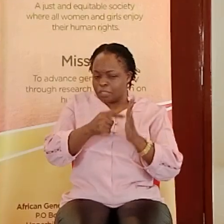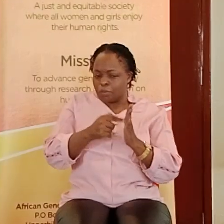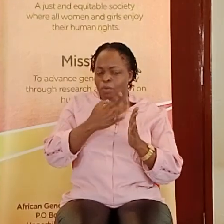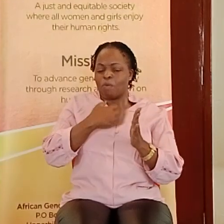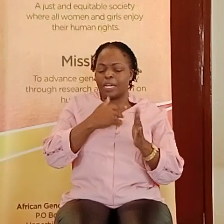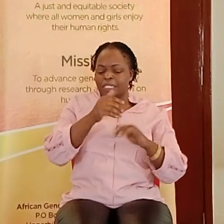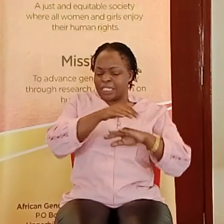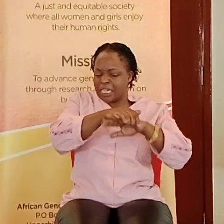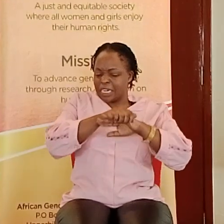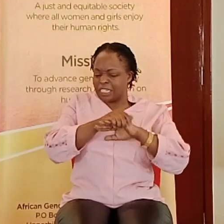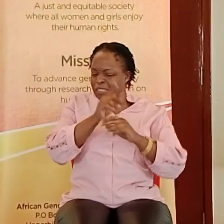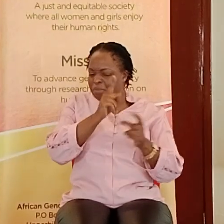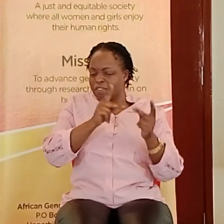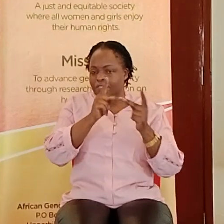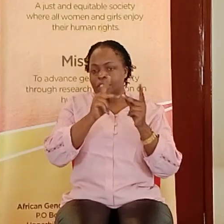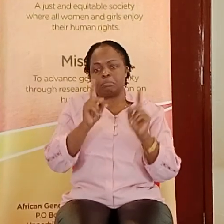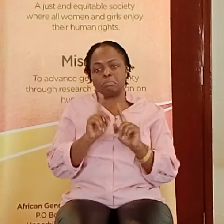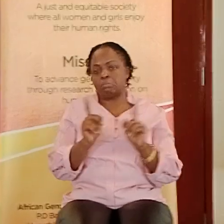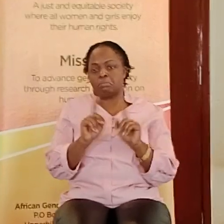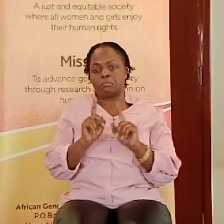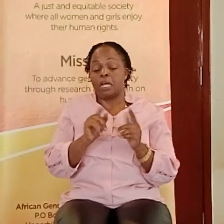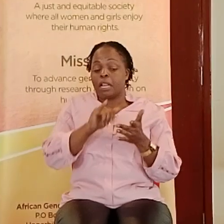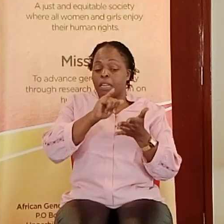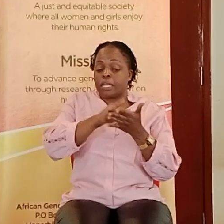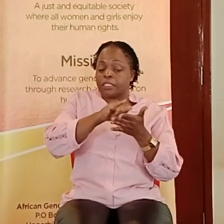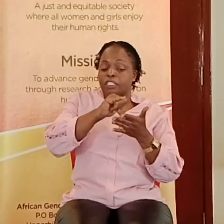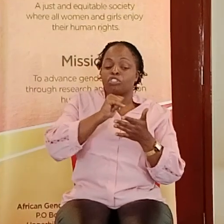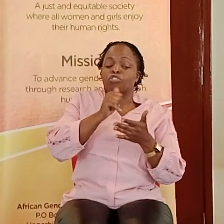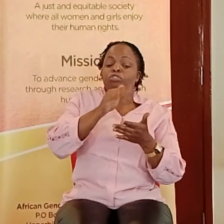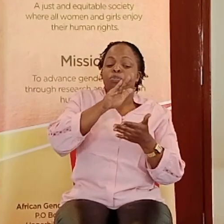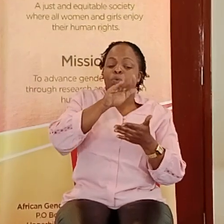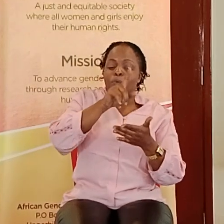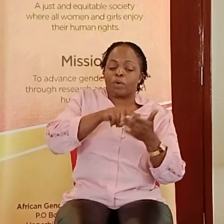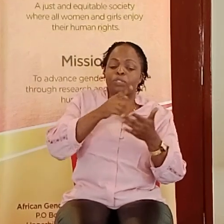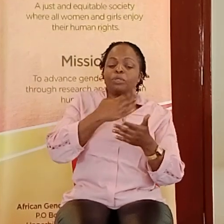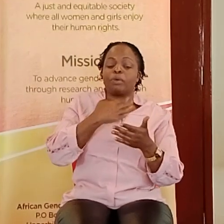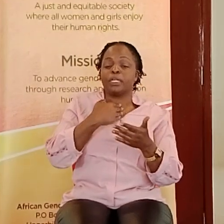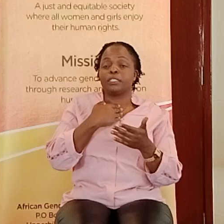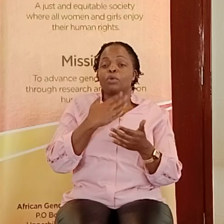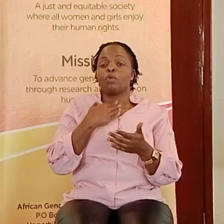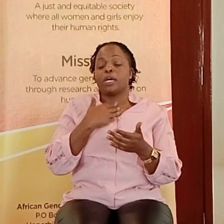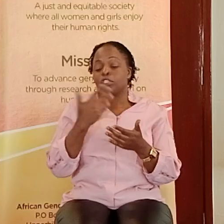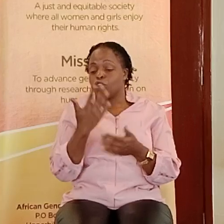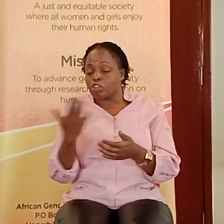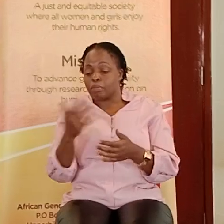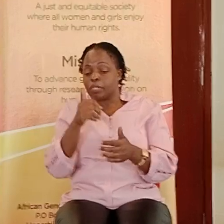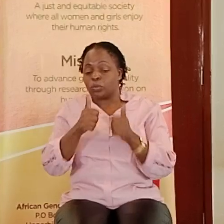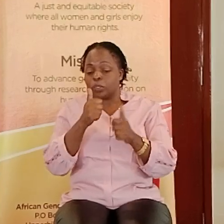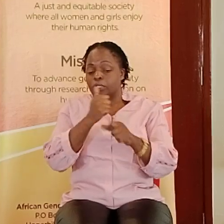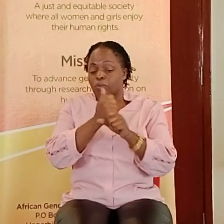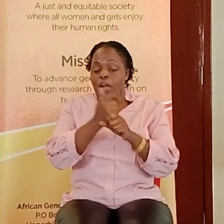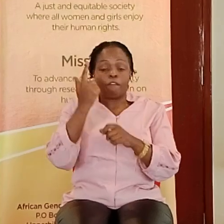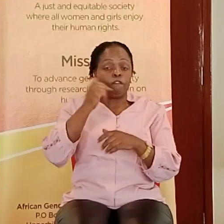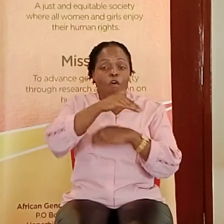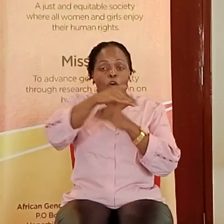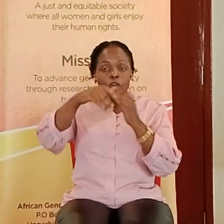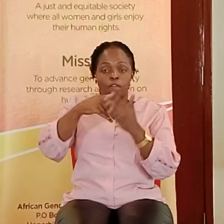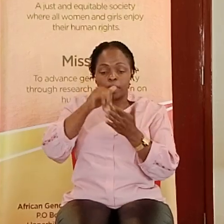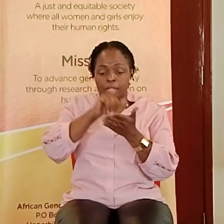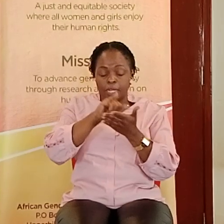be perfect. That is not what we are looking for. We are looking for a document that works for all of us. So I think that is principle number